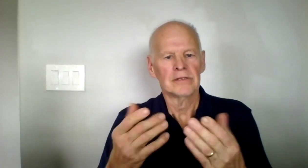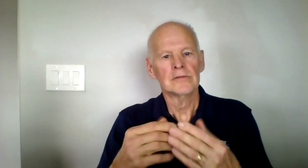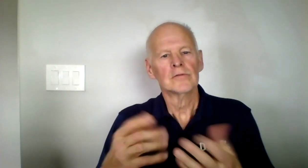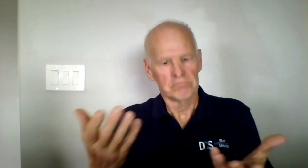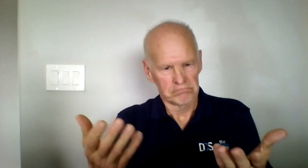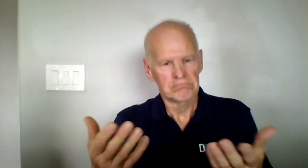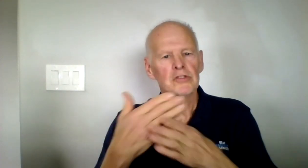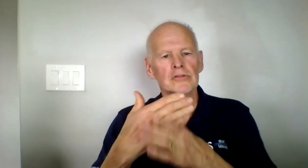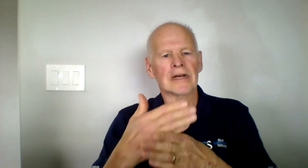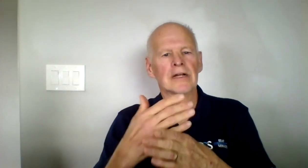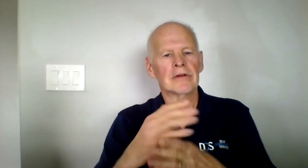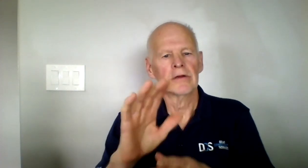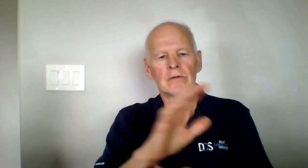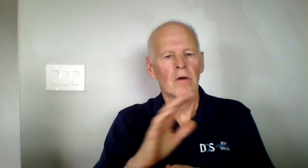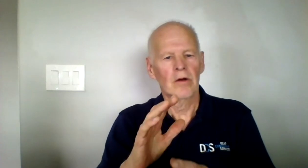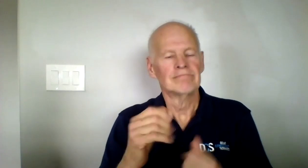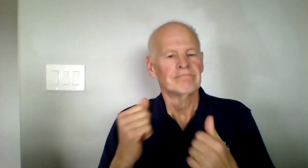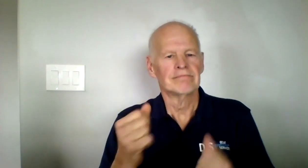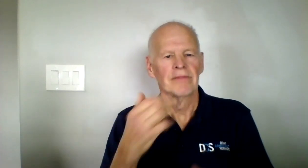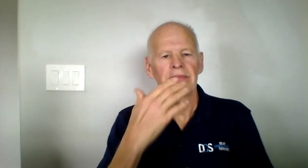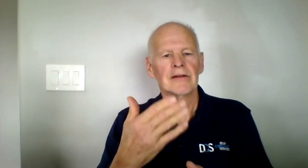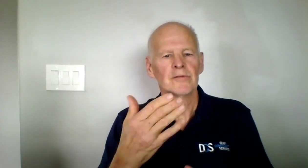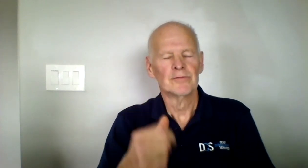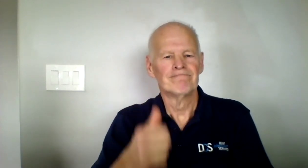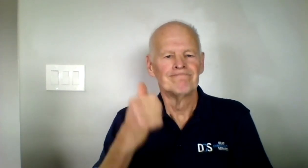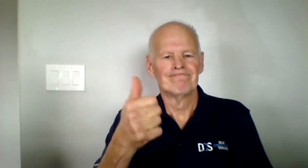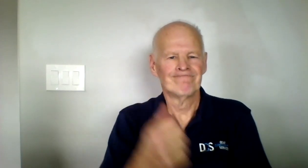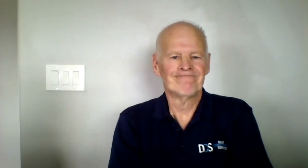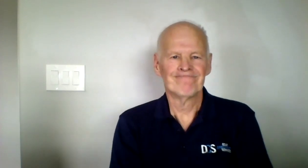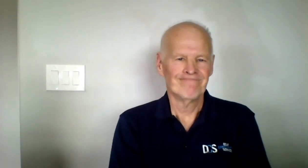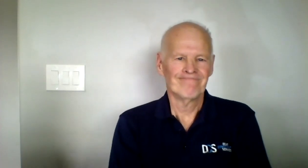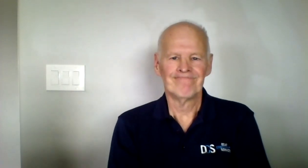you all being here today and sharing your insights. Thank you.